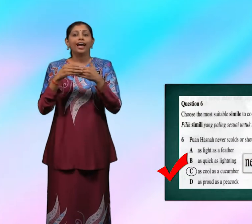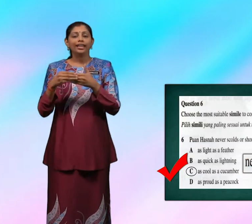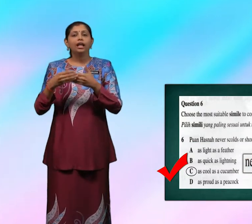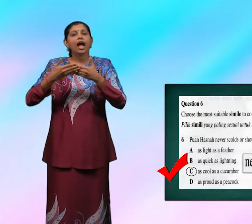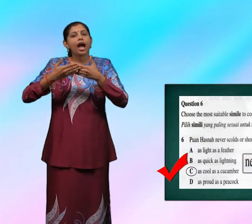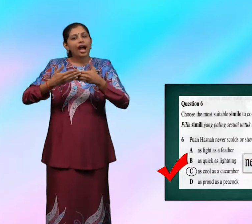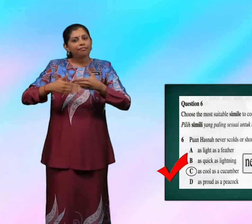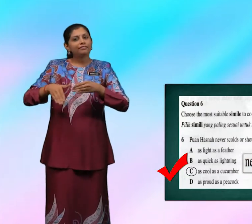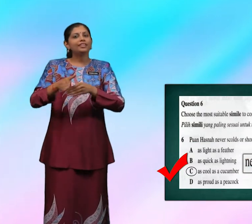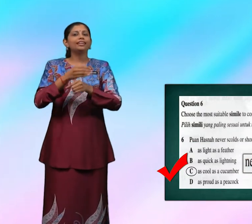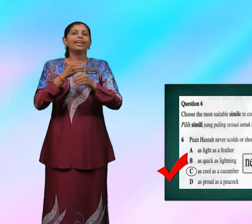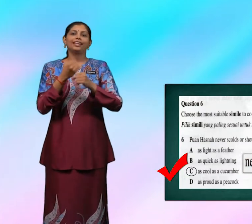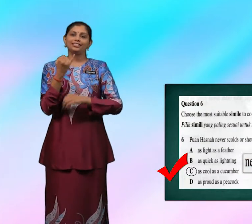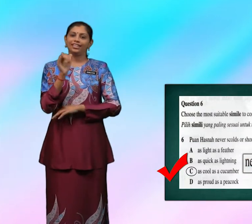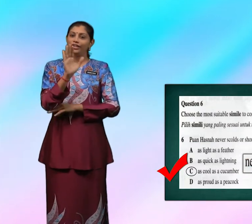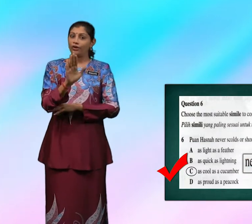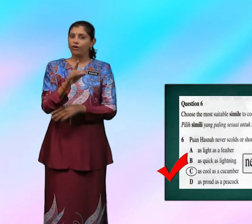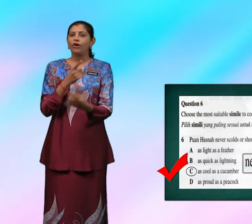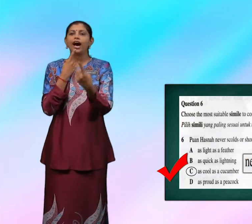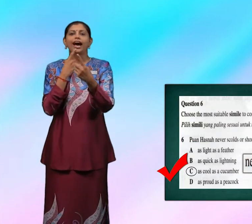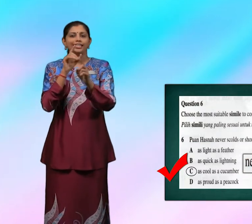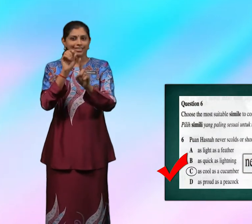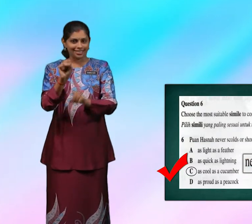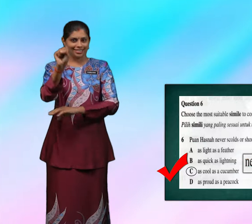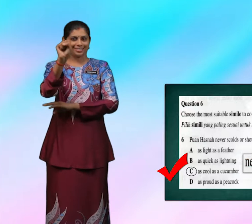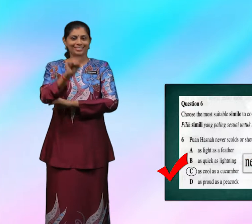guide after getting your answers.